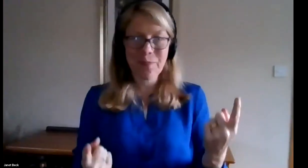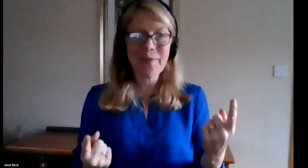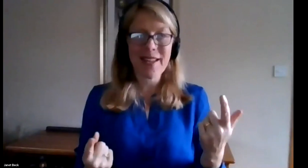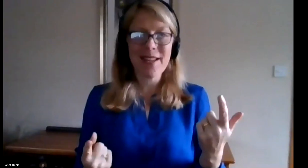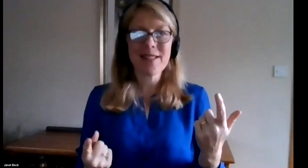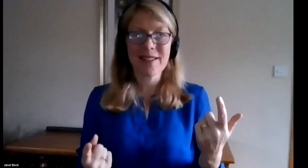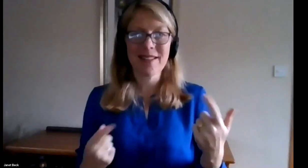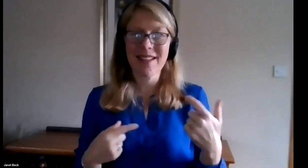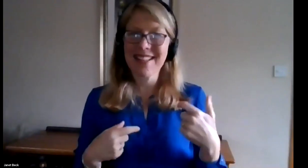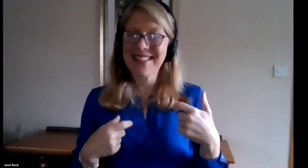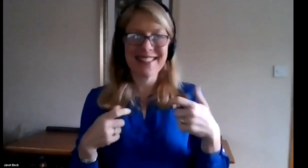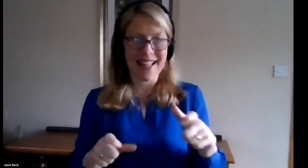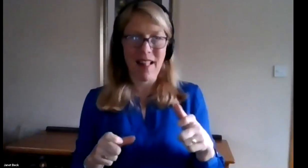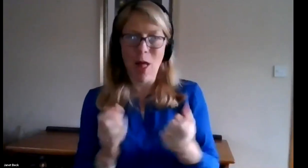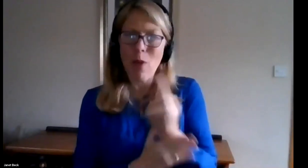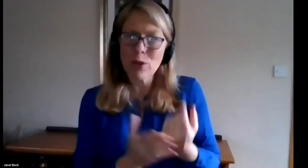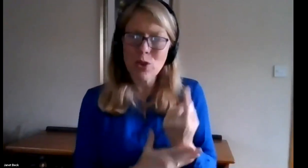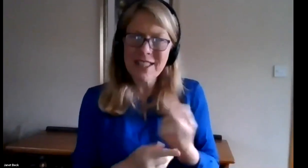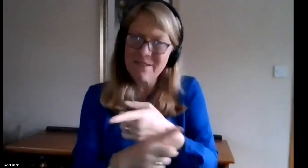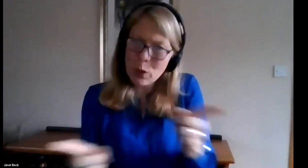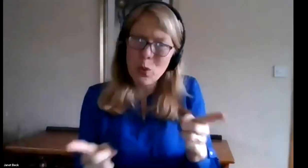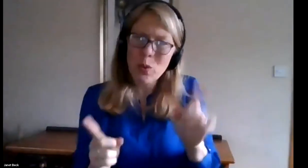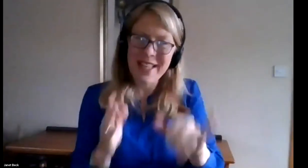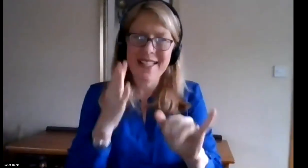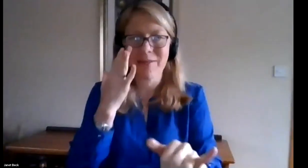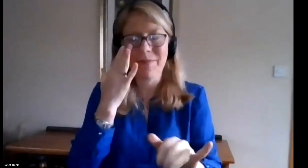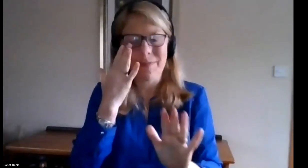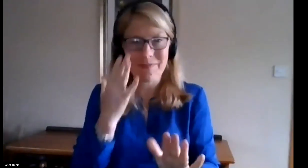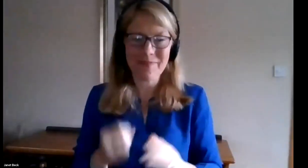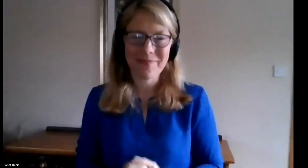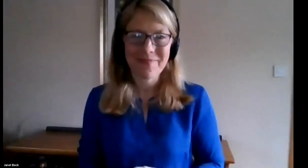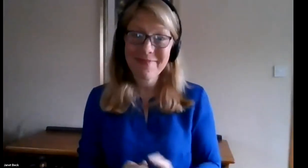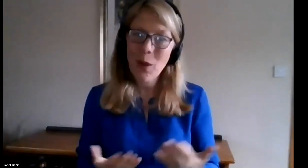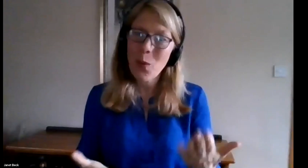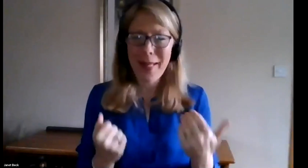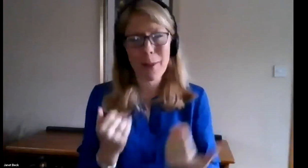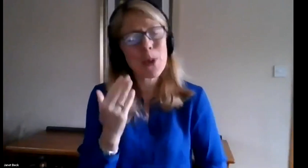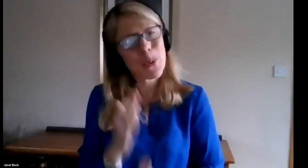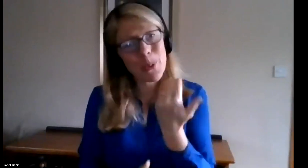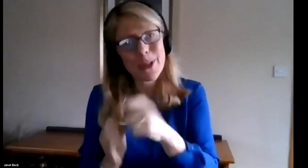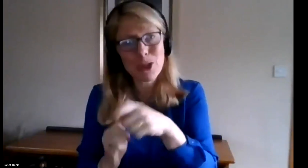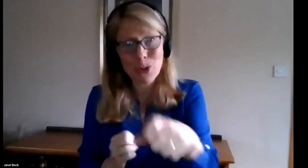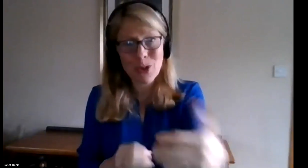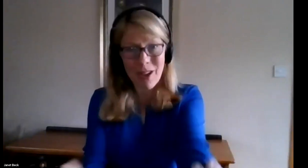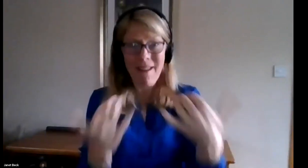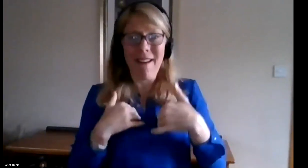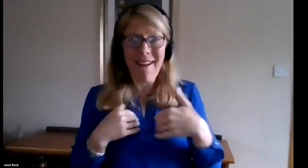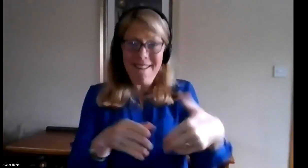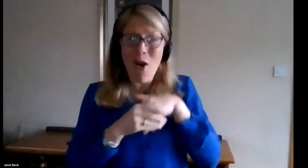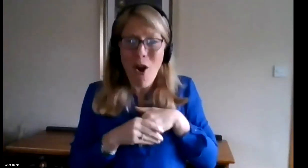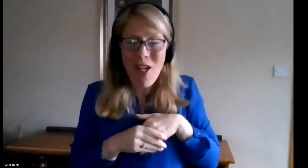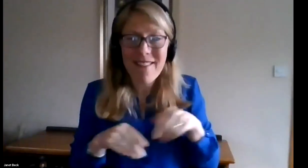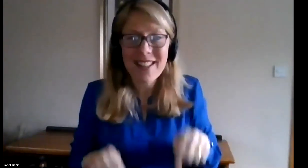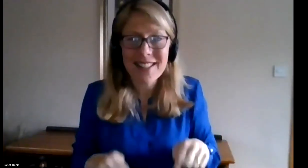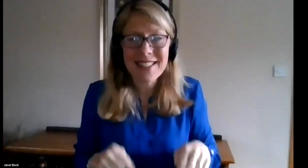it still contains a lot of opportunities. So, and I just wanted to welcome new students to this world. And despite all the odds that